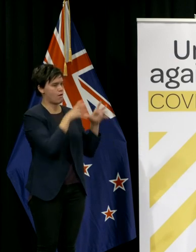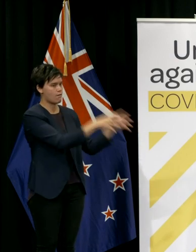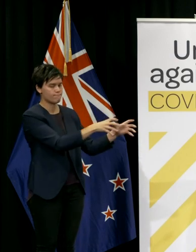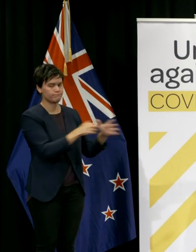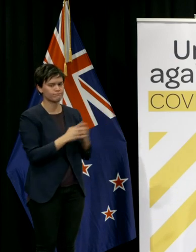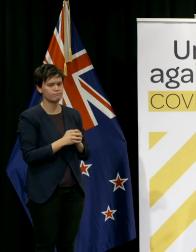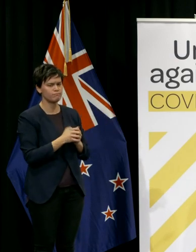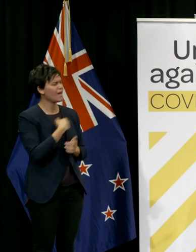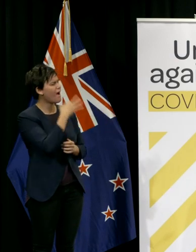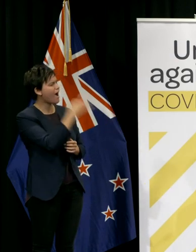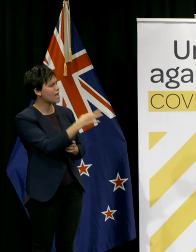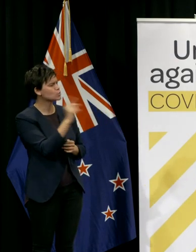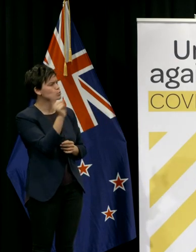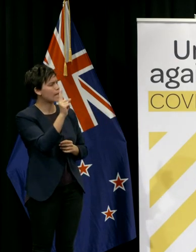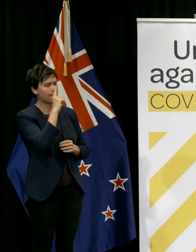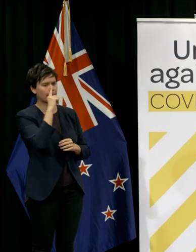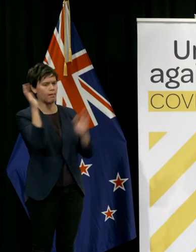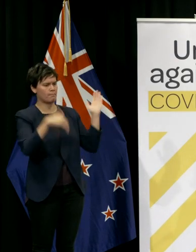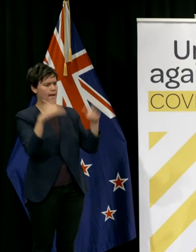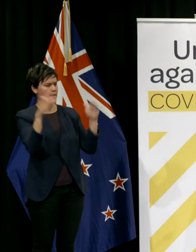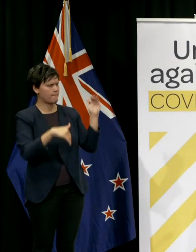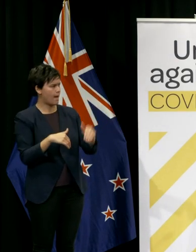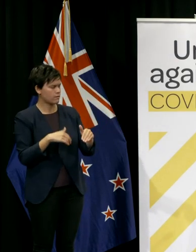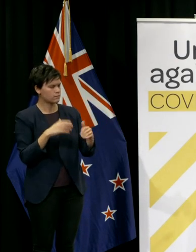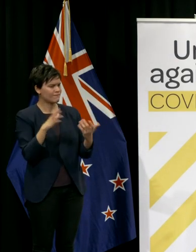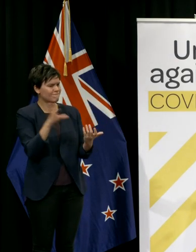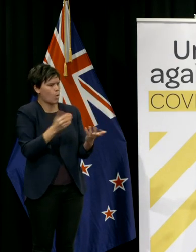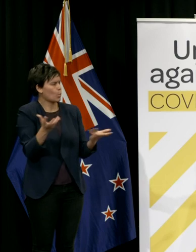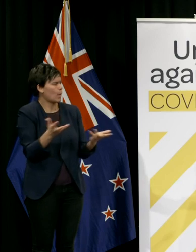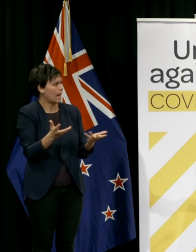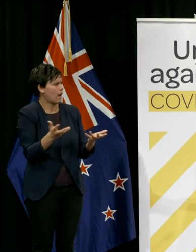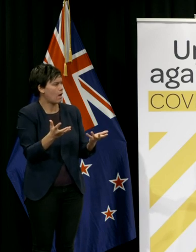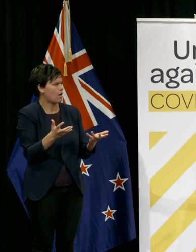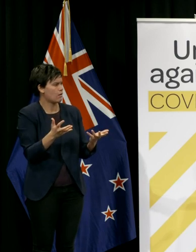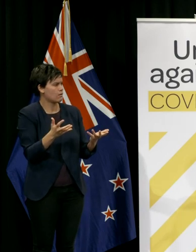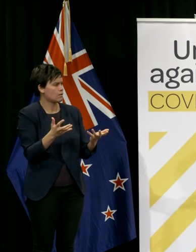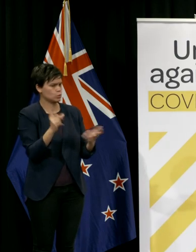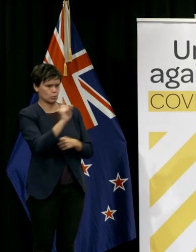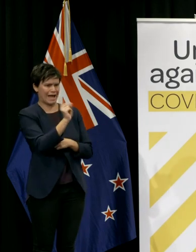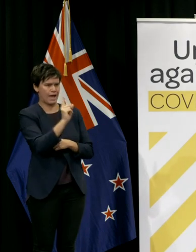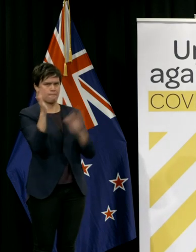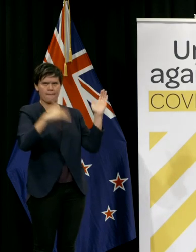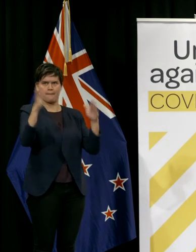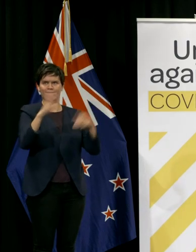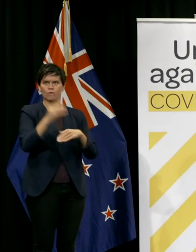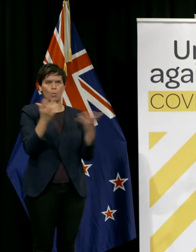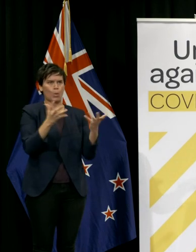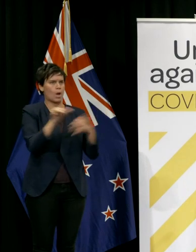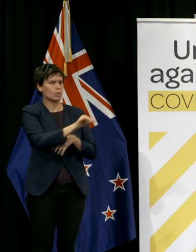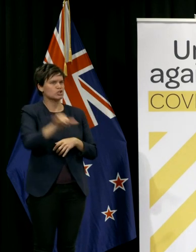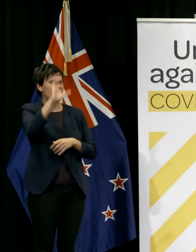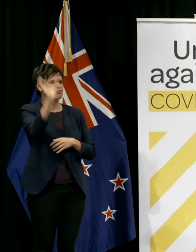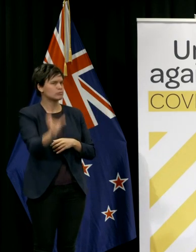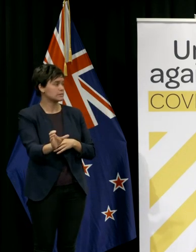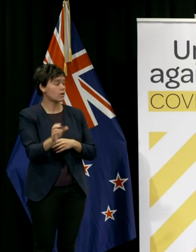from? I don't have the details, do you, Mike? I think there were flights from a range of places. I think there was 3 or 4 flights that came in this